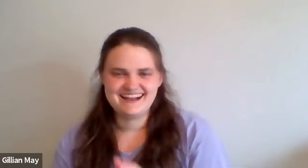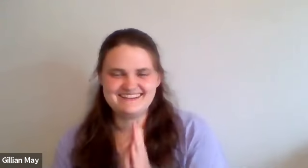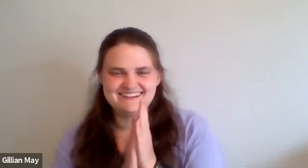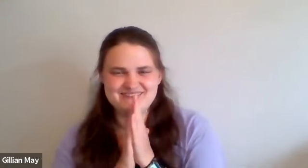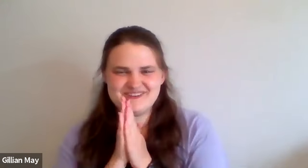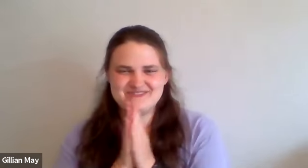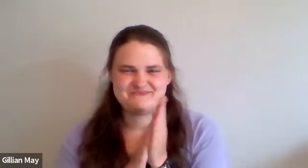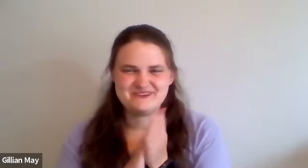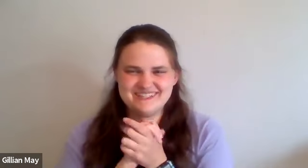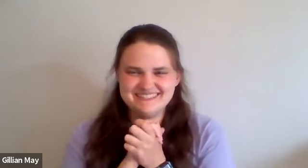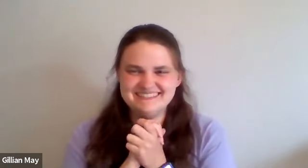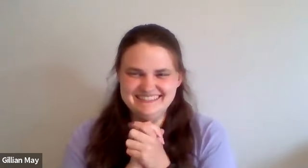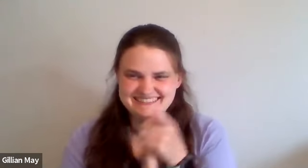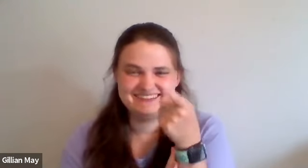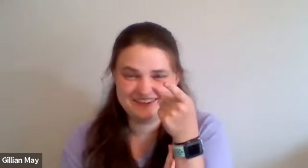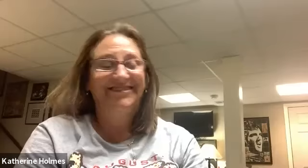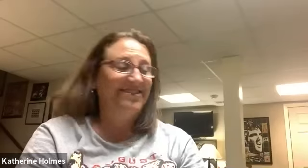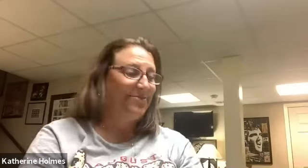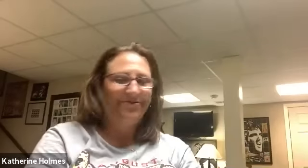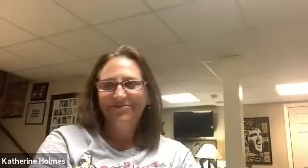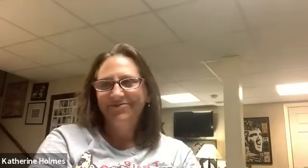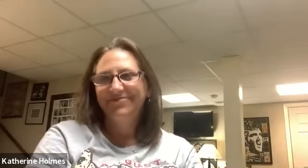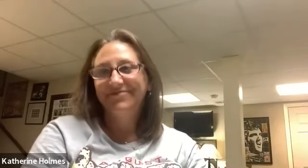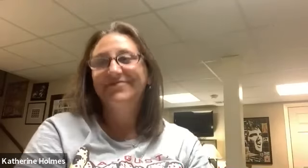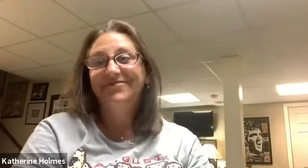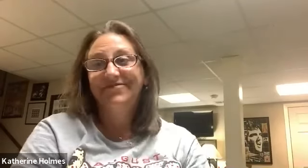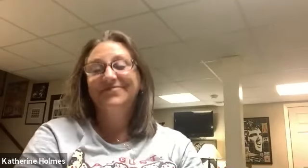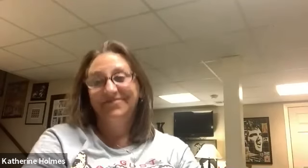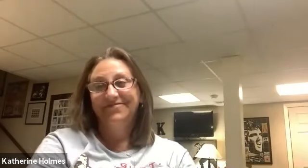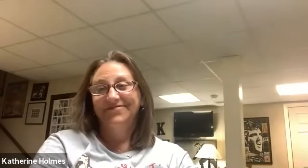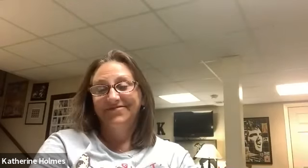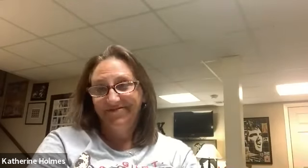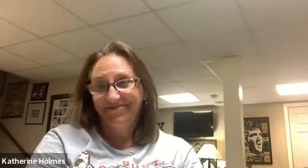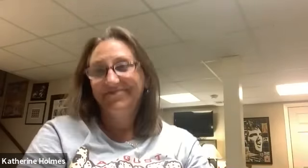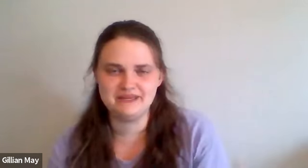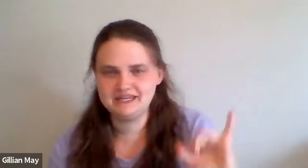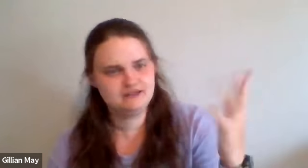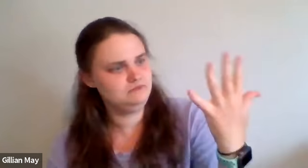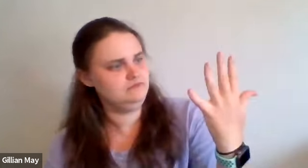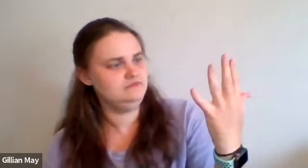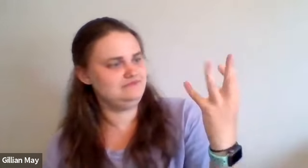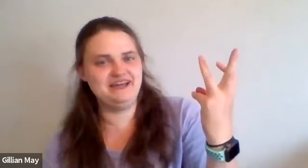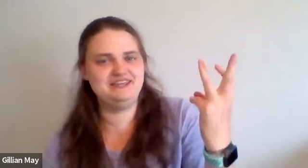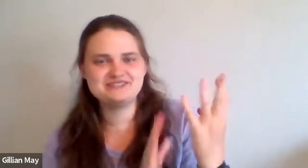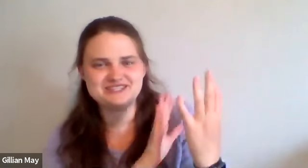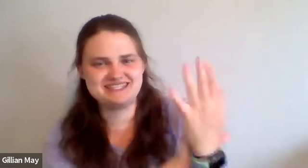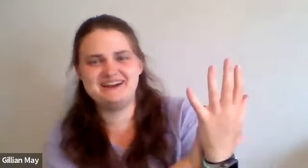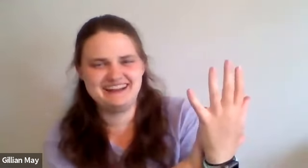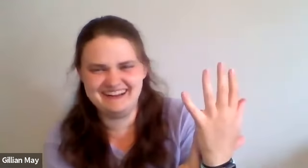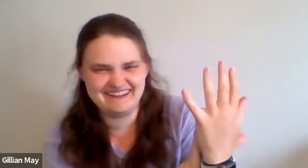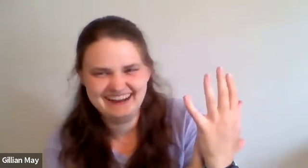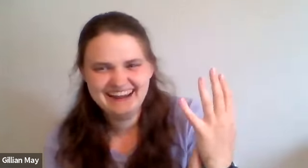All right. I think No, I you said had it. something. You had it right. You fingerspelled it right. But I did love your immediate. Like you just said it.